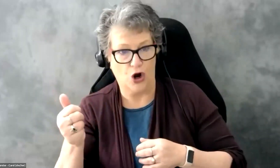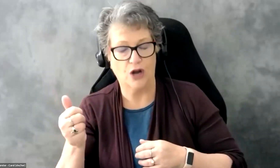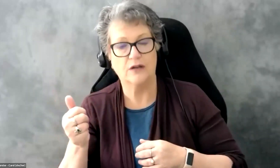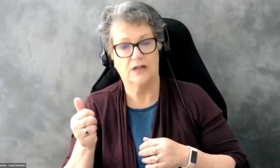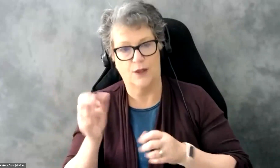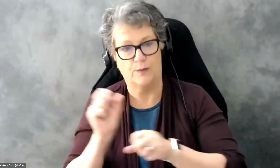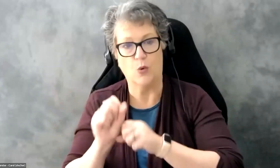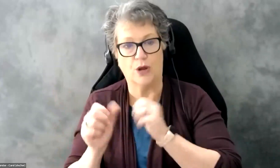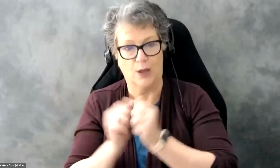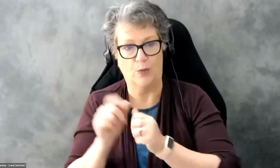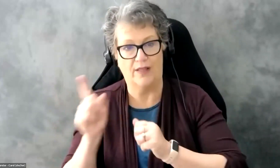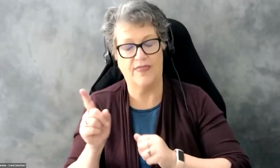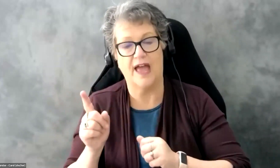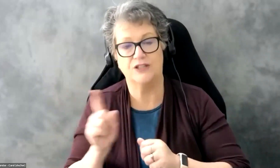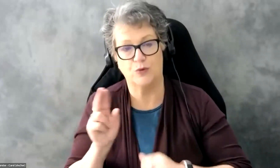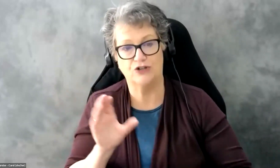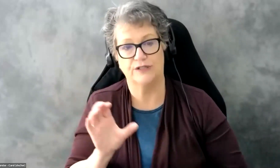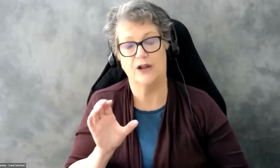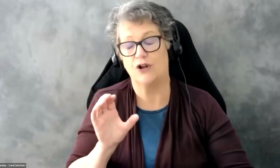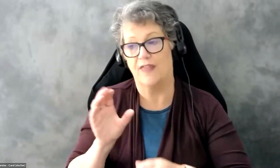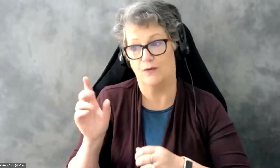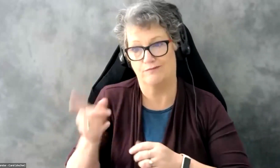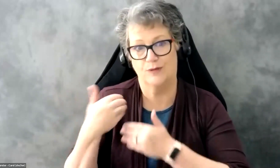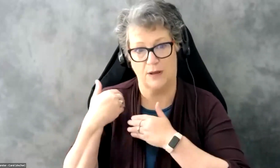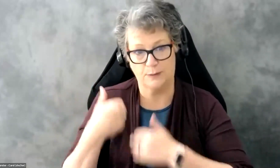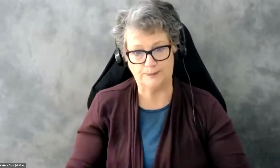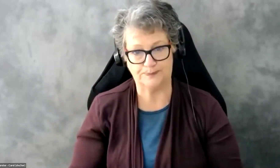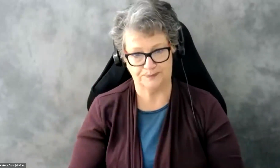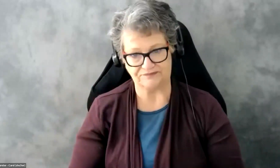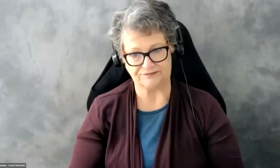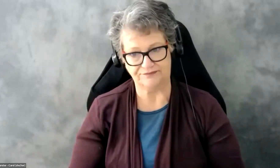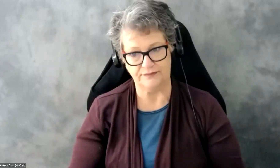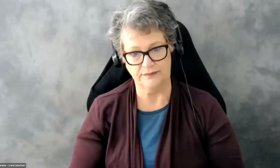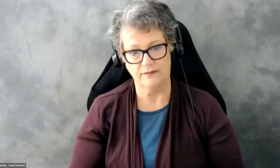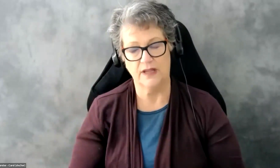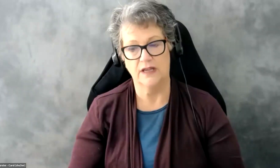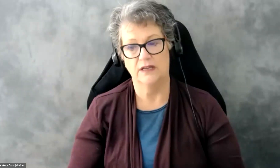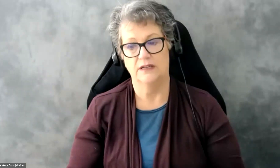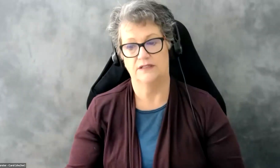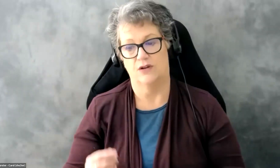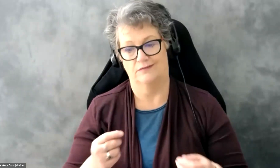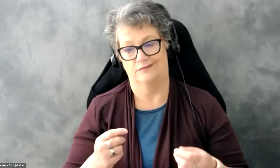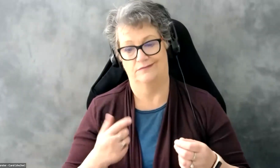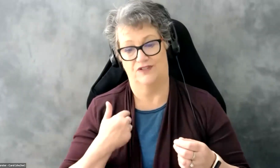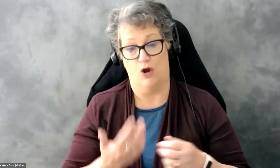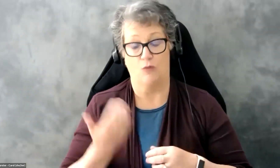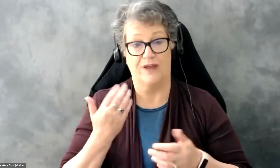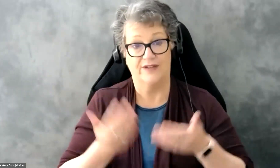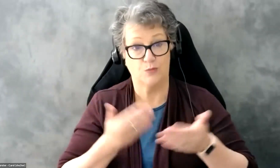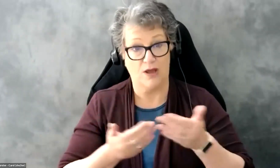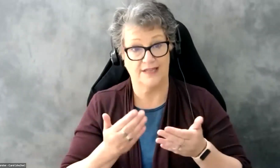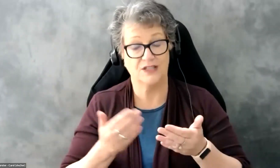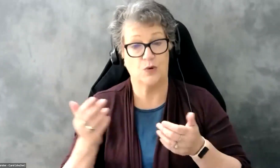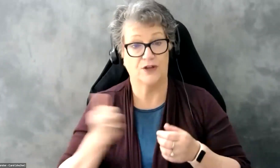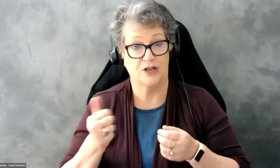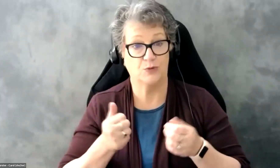we will be working with as a regional center that will be responsible for that. And so instead of doing our previous process that we had, our